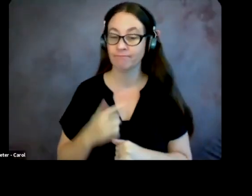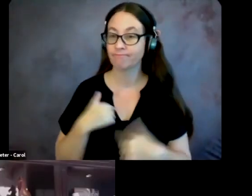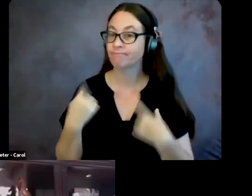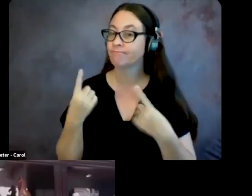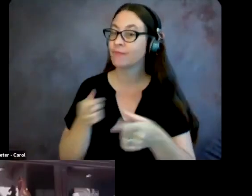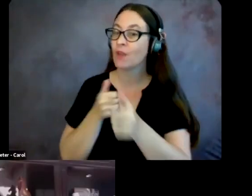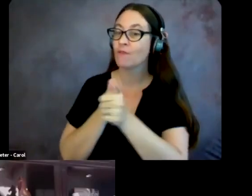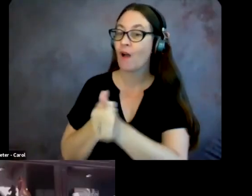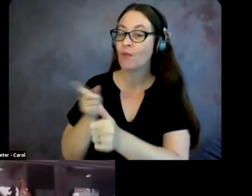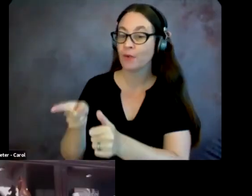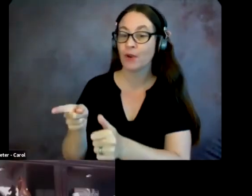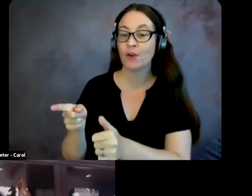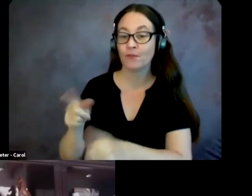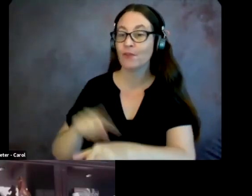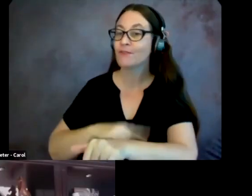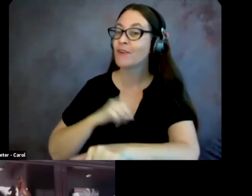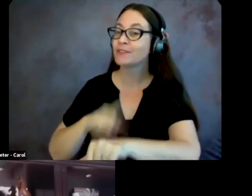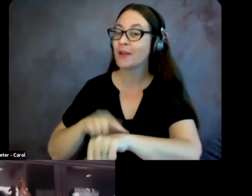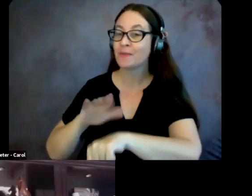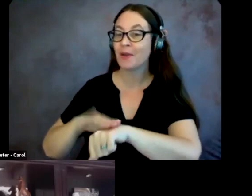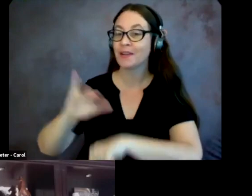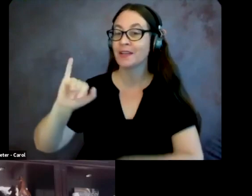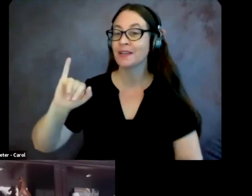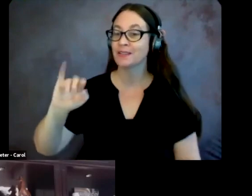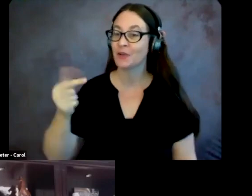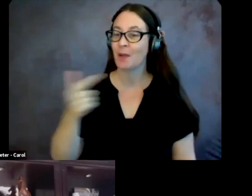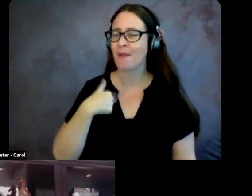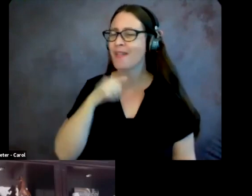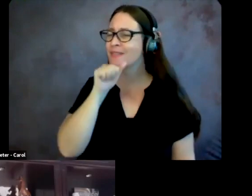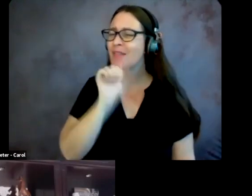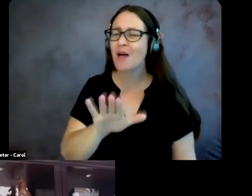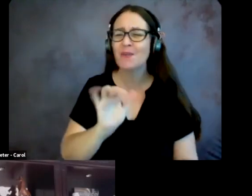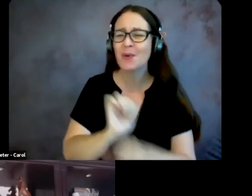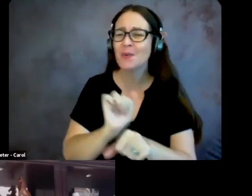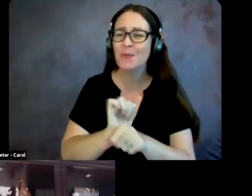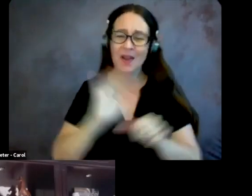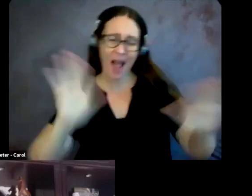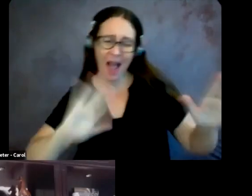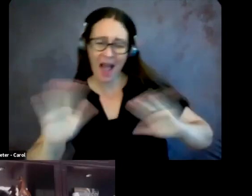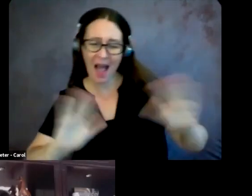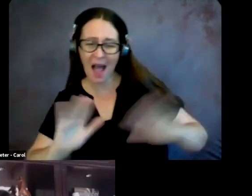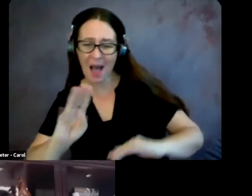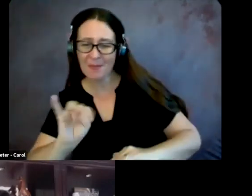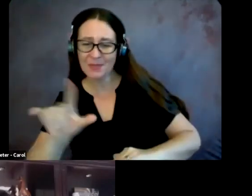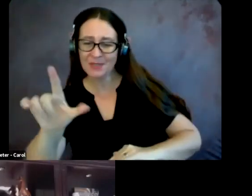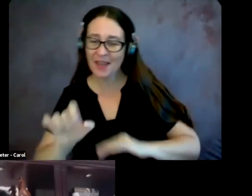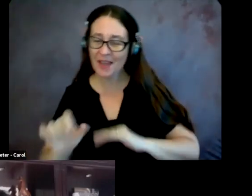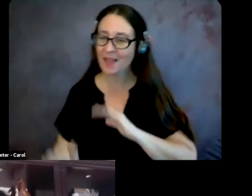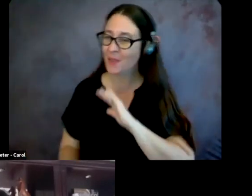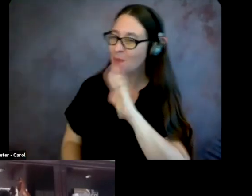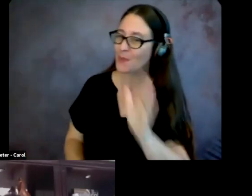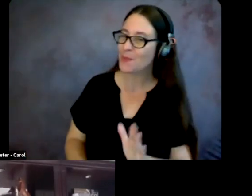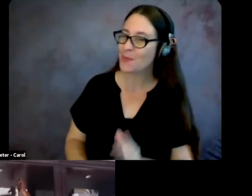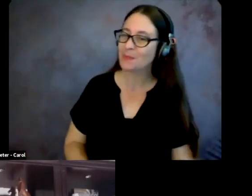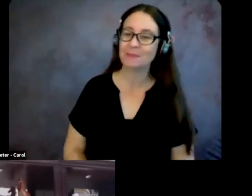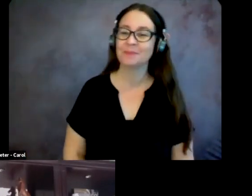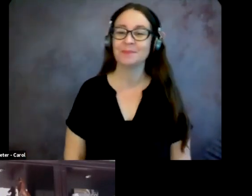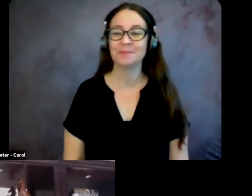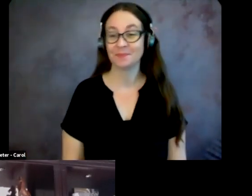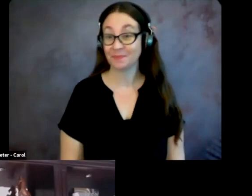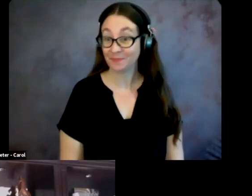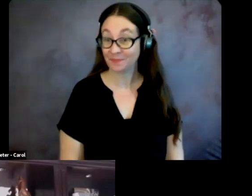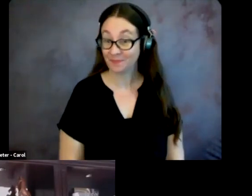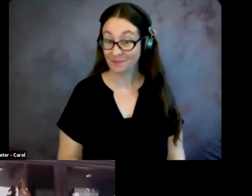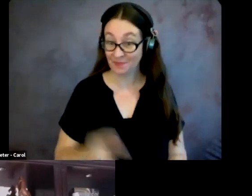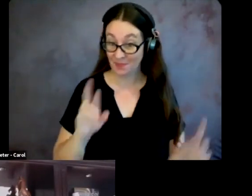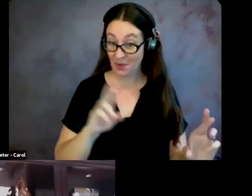time on Instagram. I love the work she's doing. Hi, Michelle. Hello. So, Michelle, are you ready